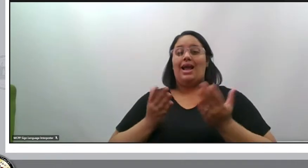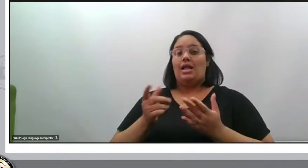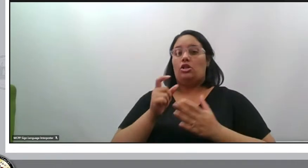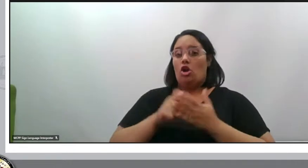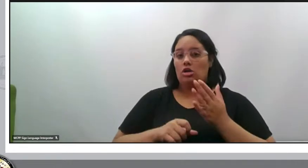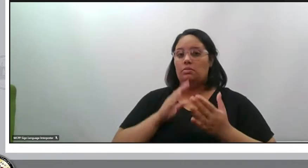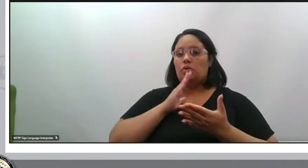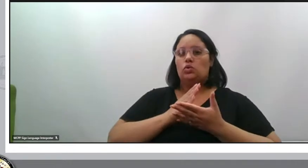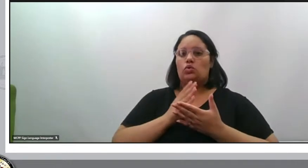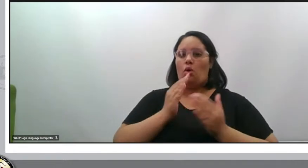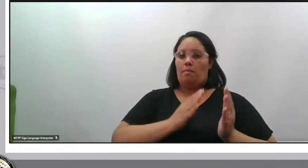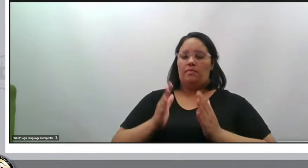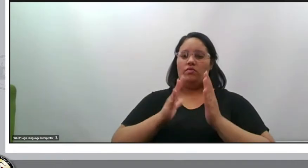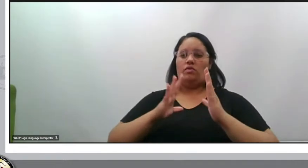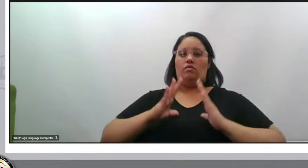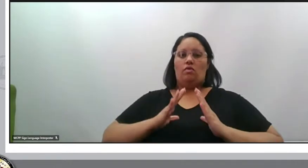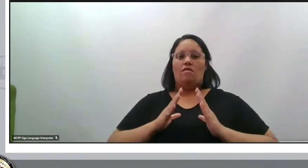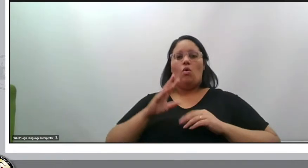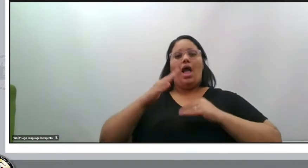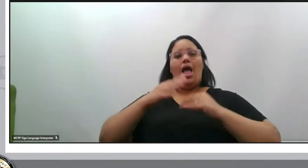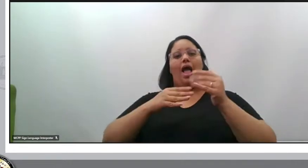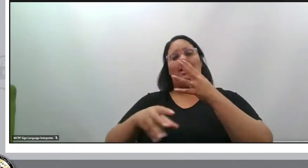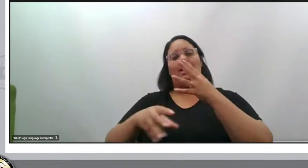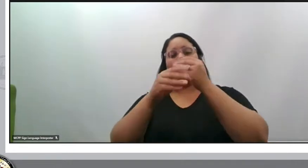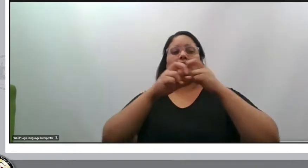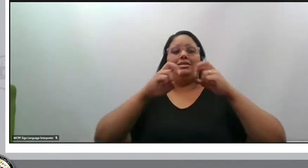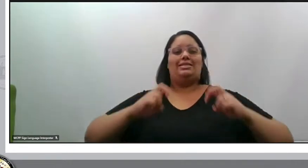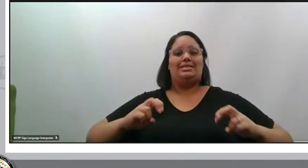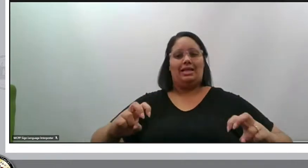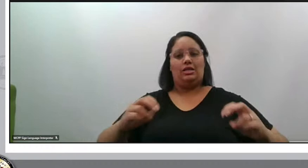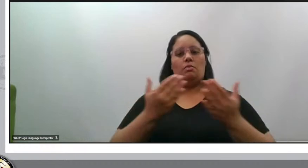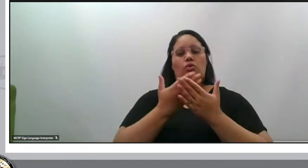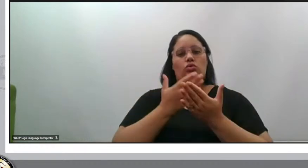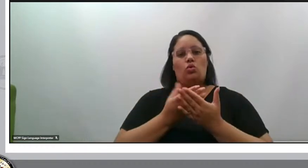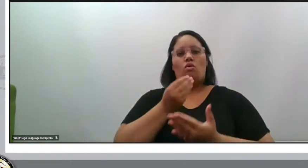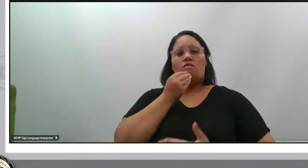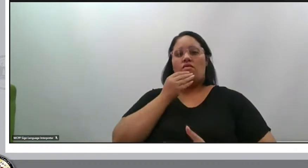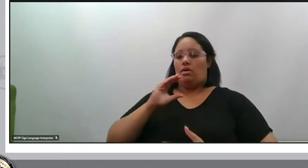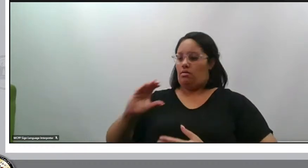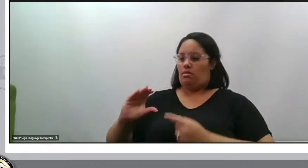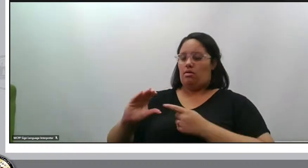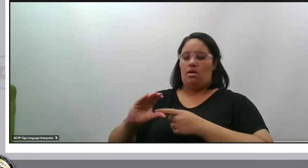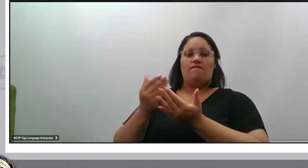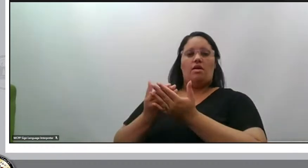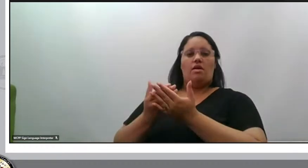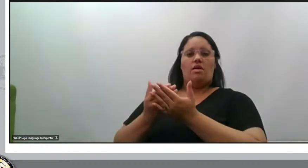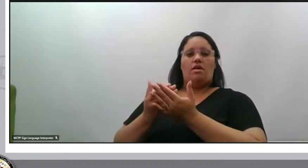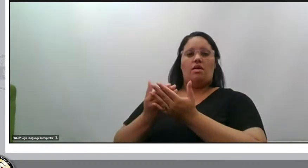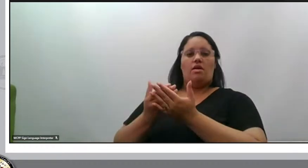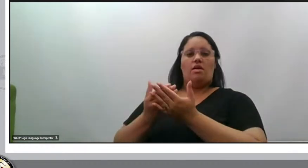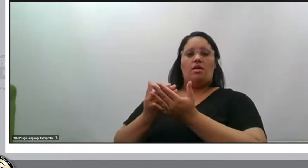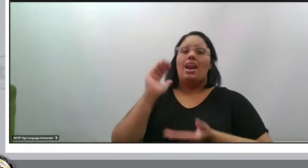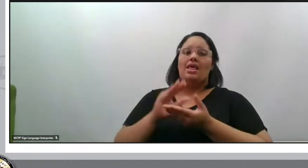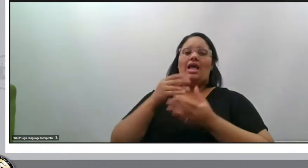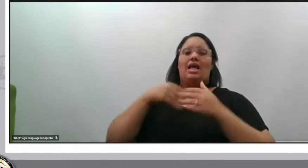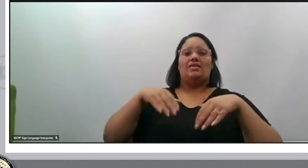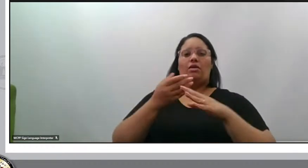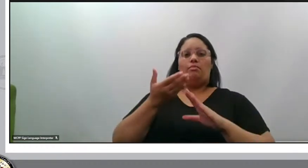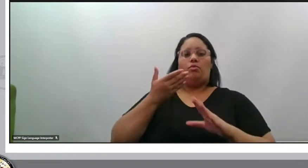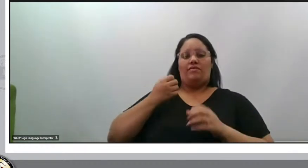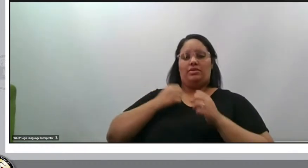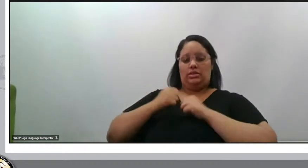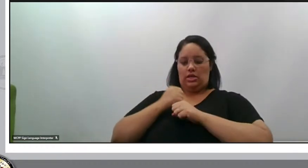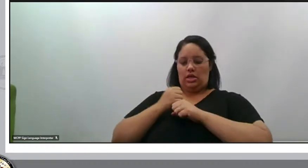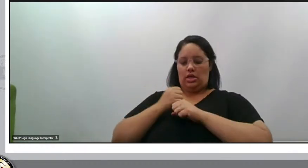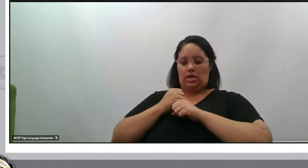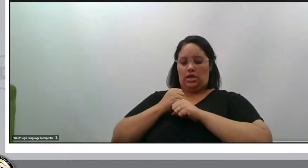to make provision for additional settings to ensure that there is funds available for that because of the less activity in previous years. So we just increase